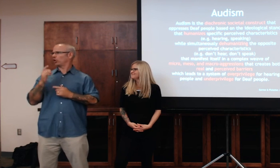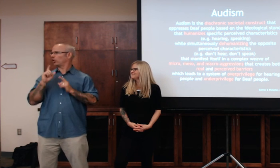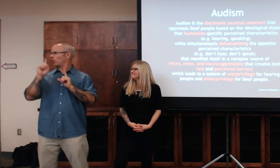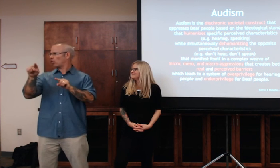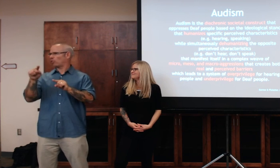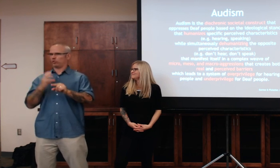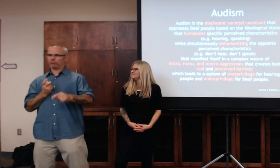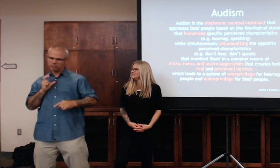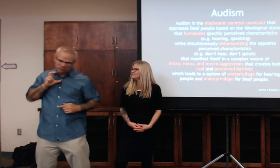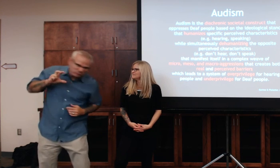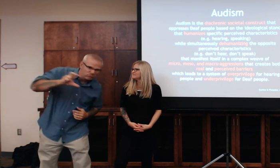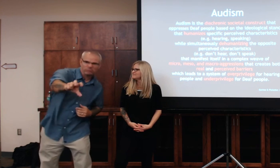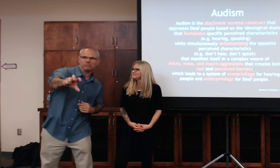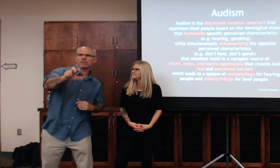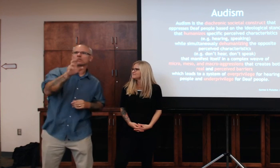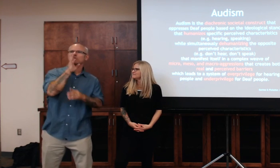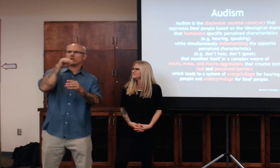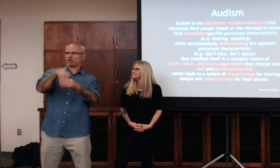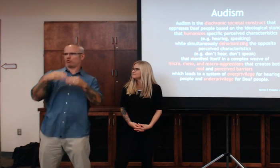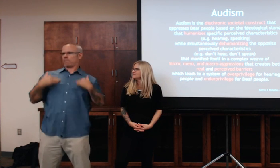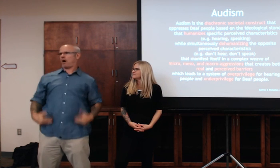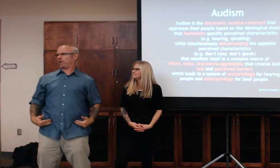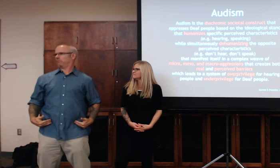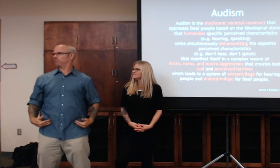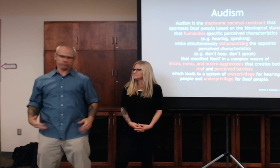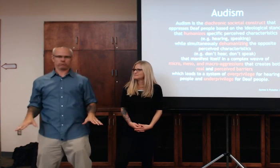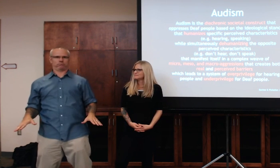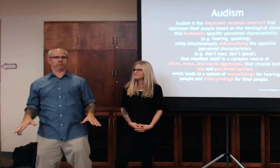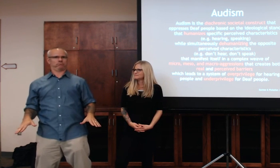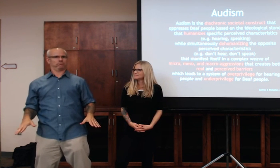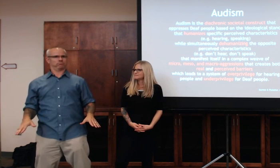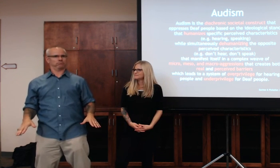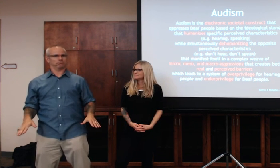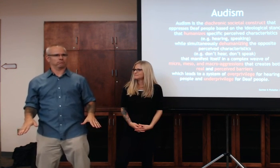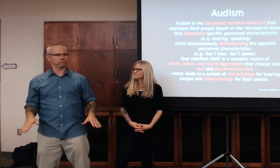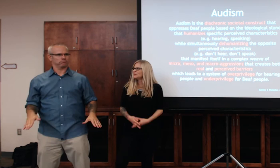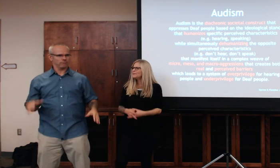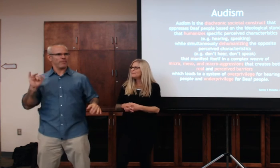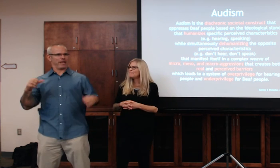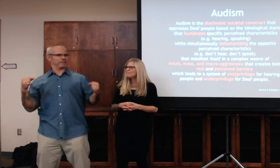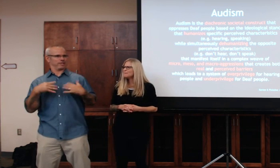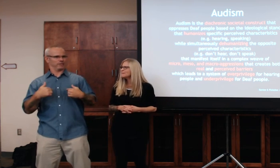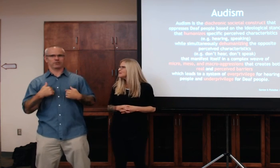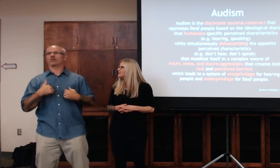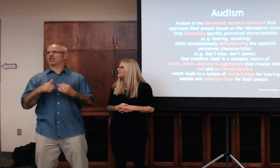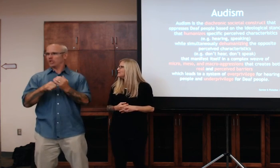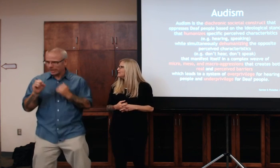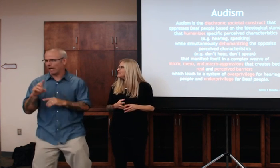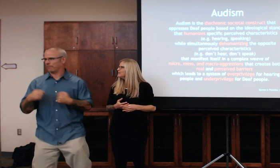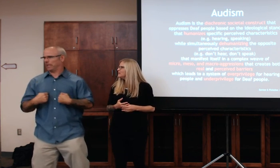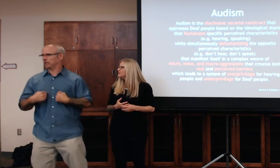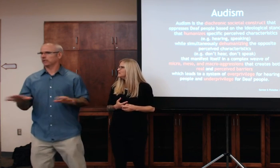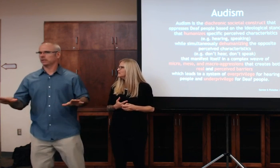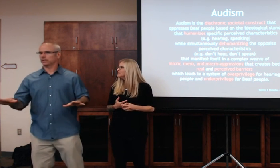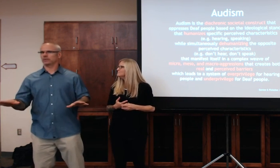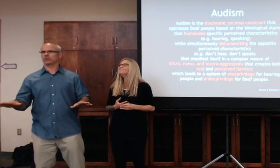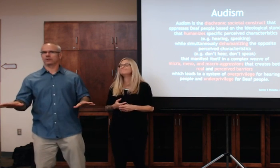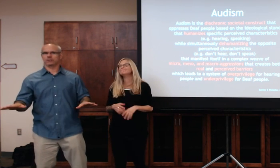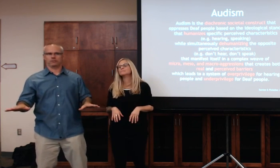How much further are we willing to invest in just forcing speech on a body? It's terrifying. It scares the shit out of me, to be quite